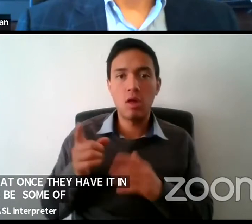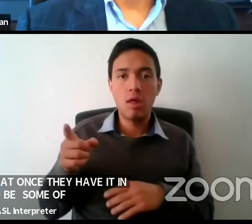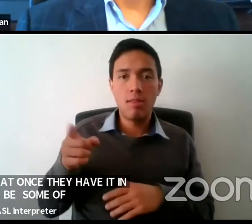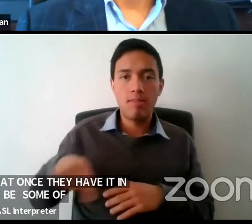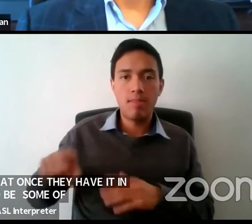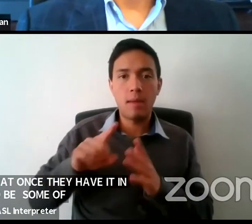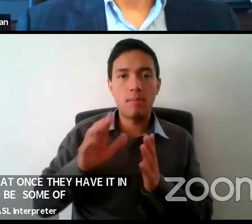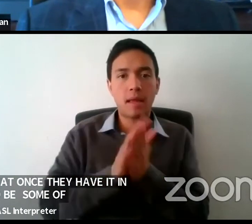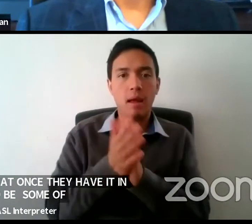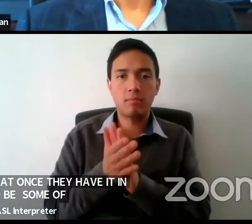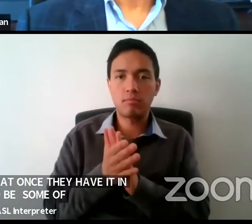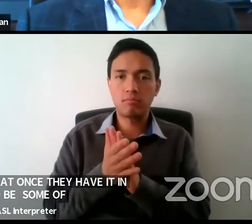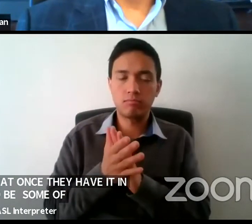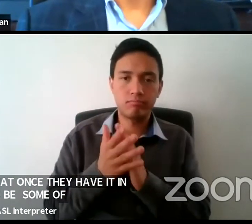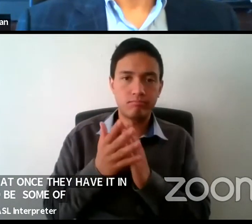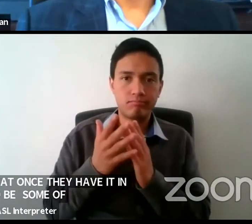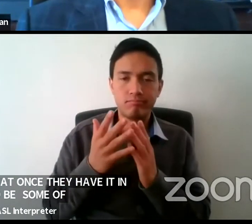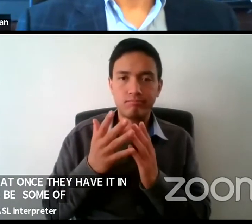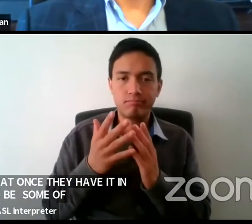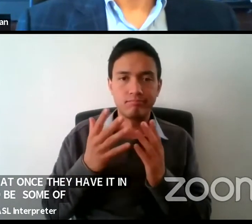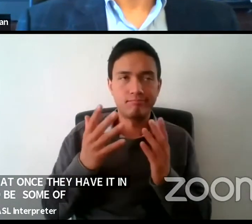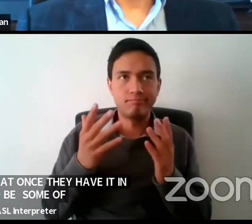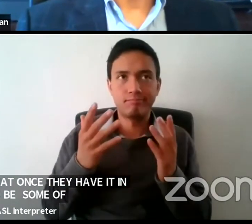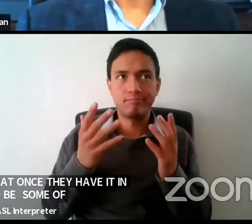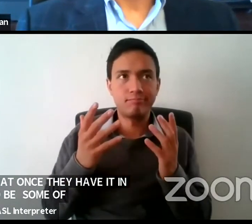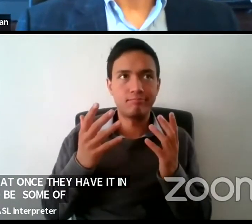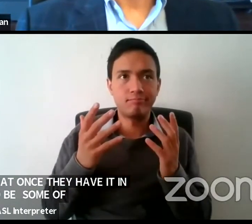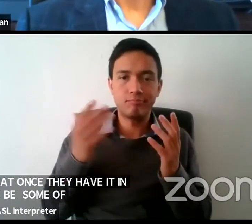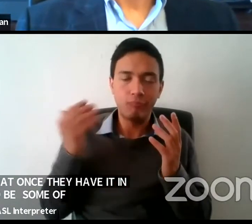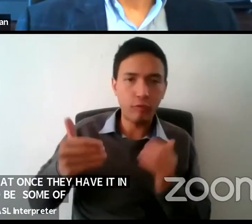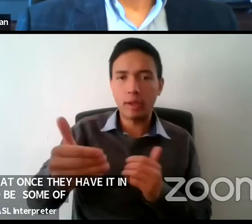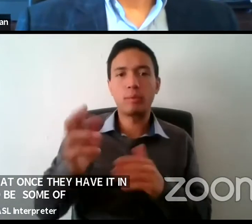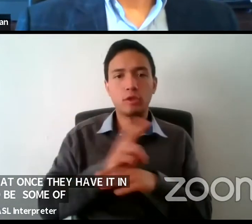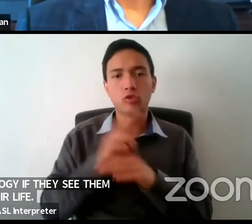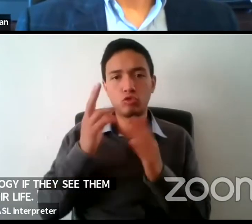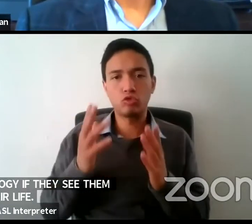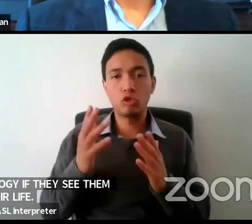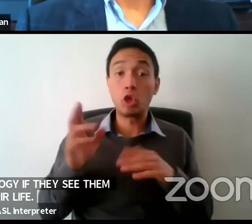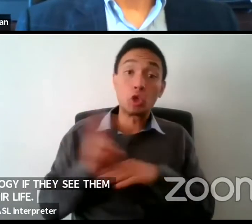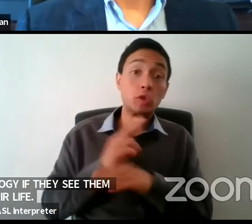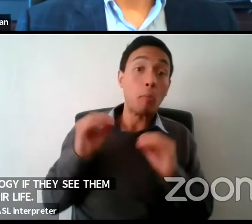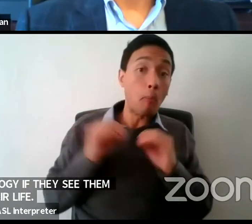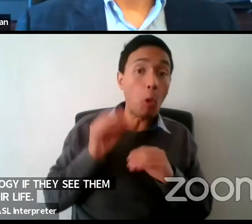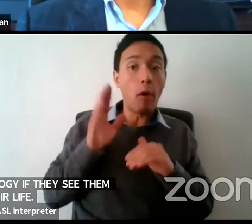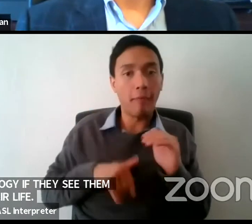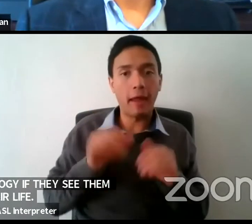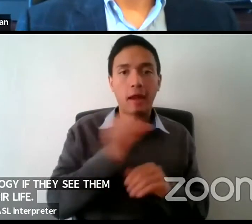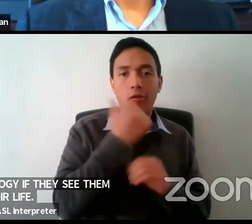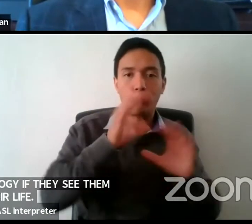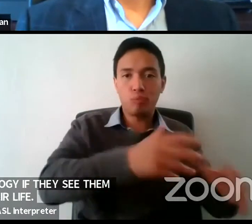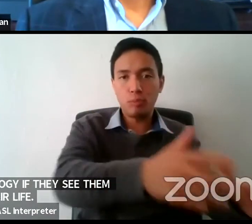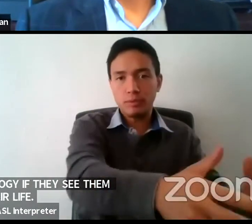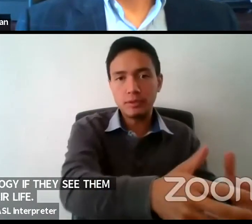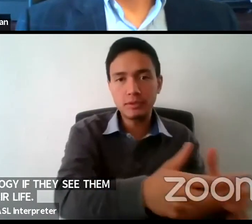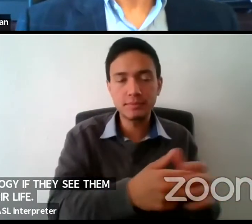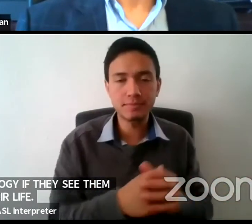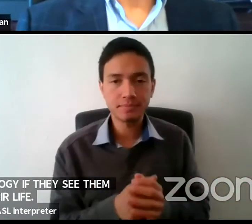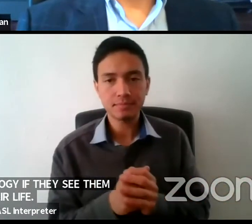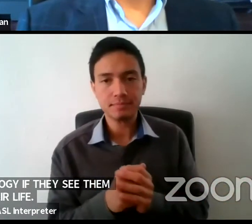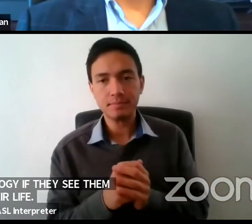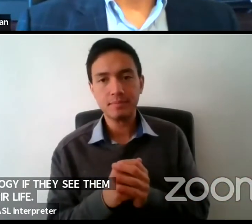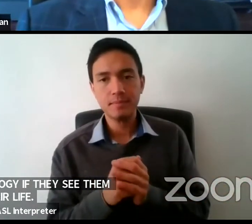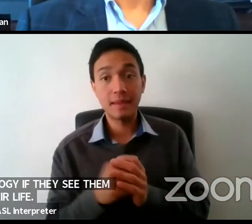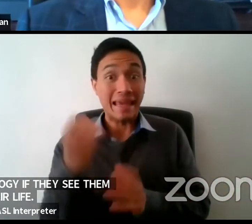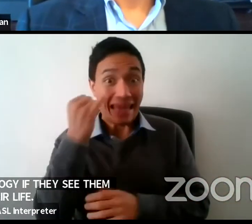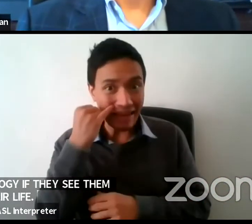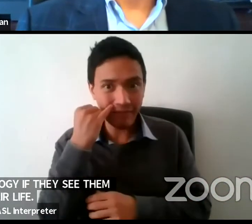them as being additive to their life. So how do we address them in ways, and this goes a little bit to what Maj was saying about value, and